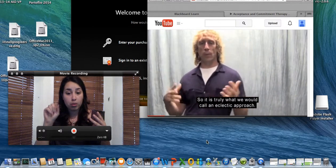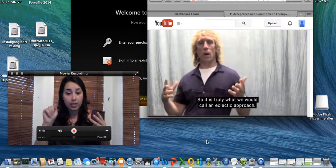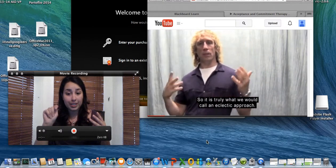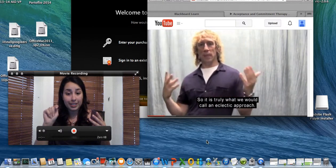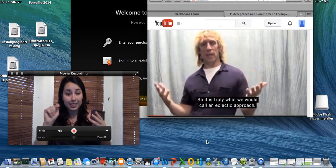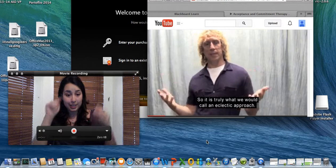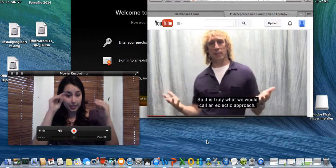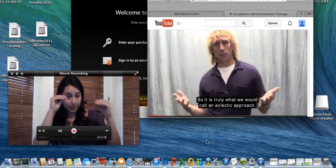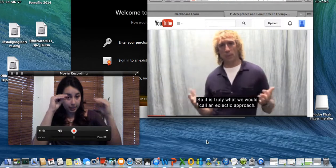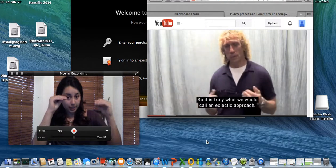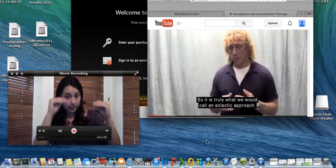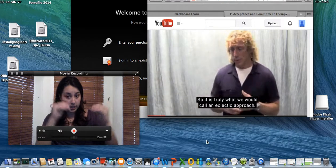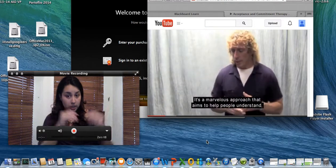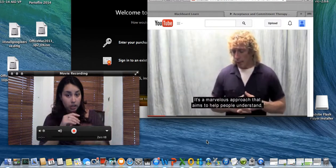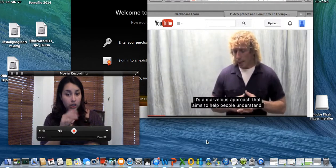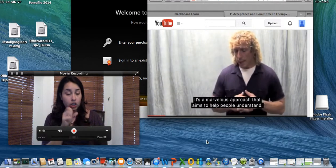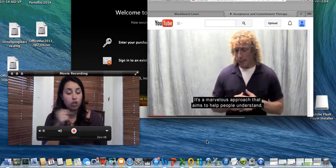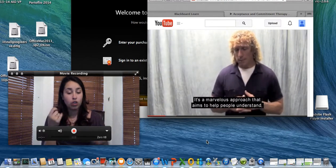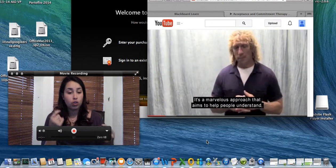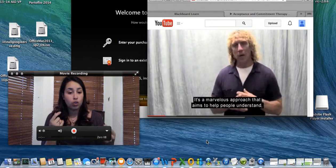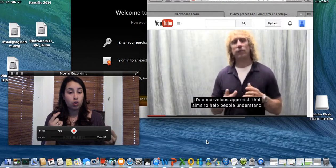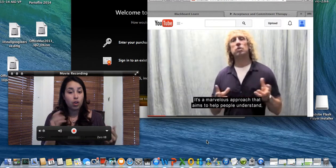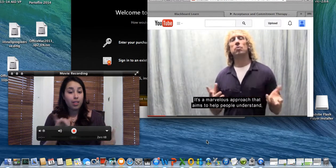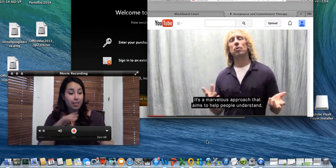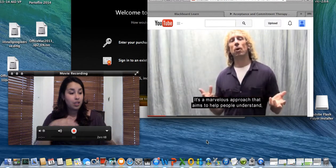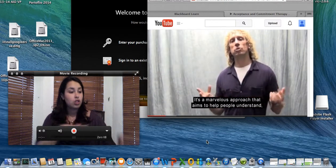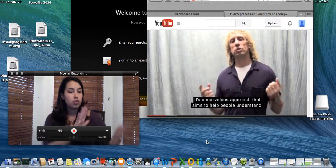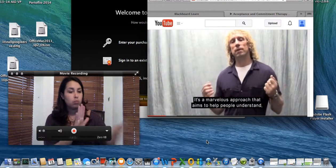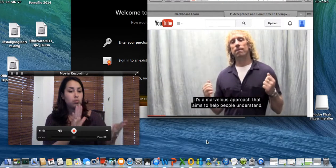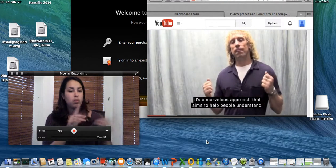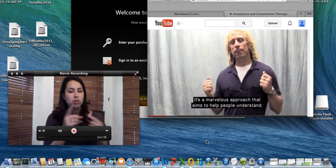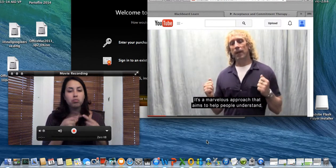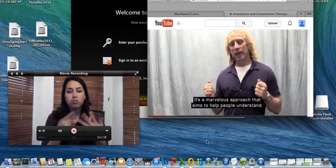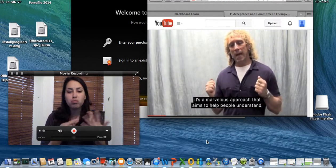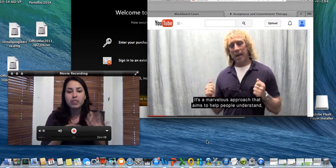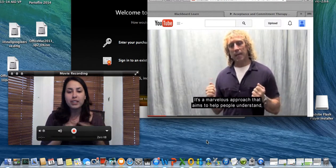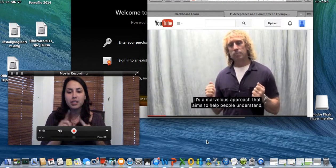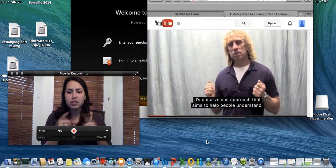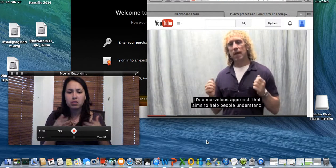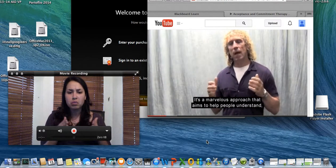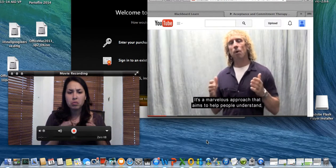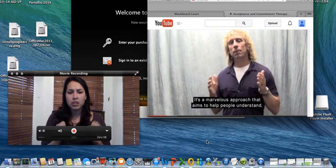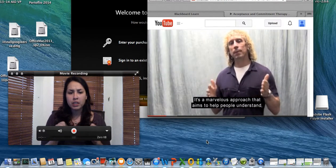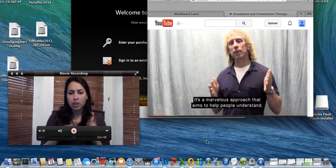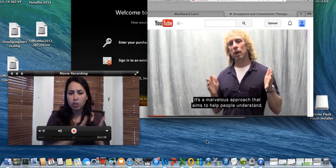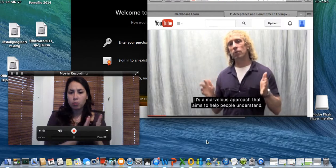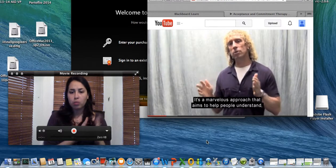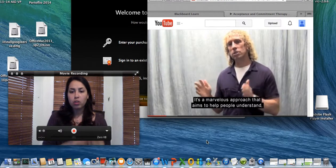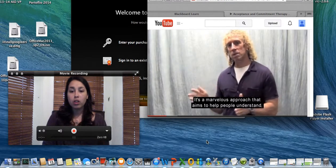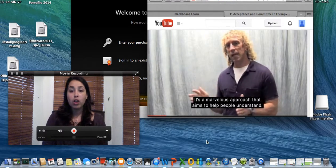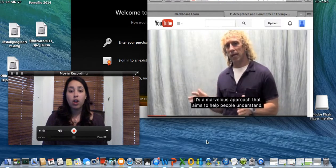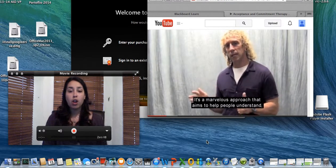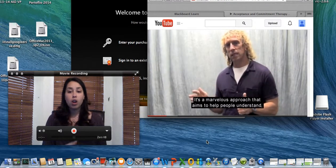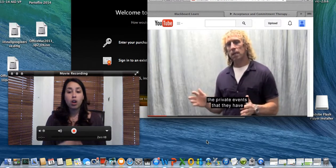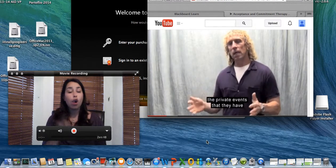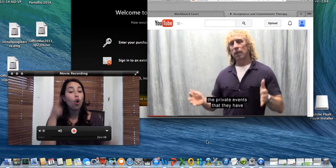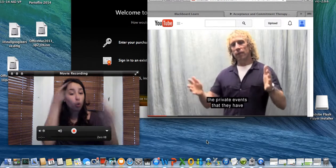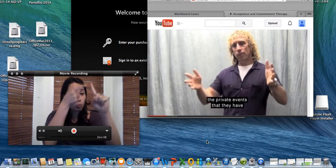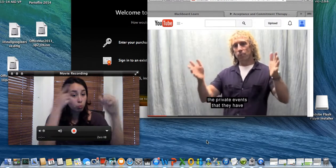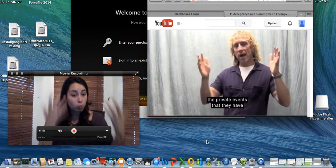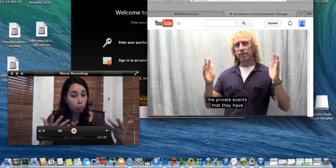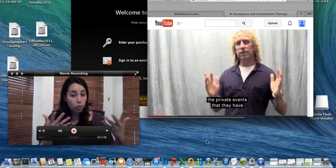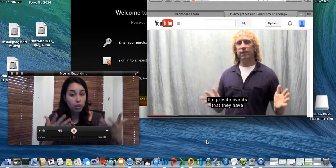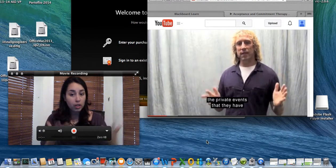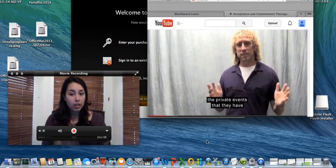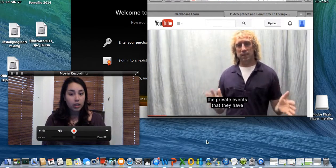what we would call an eclectic approach. It's a marvelous approach that aims to help people understand